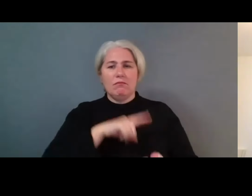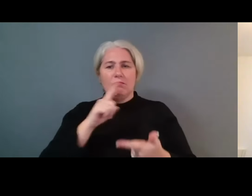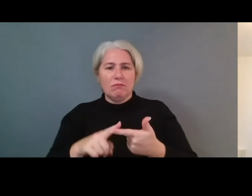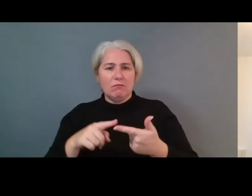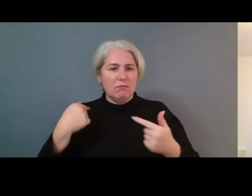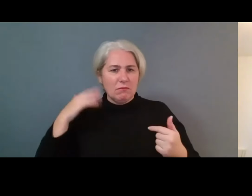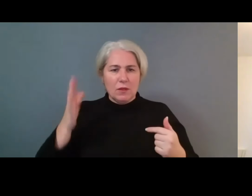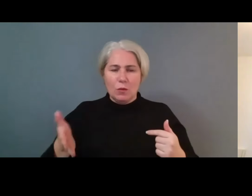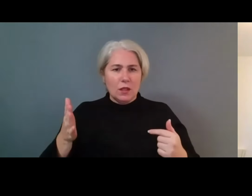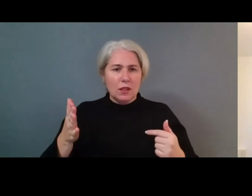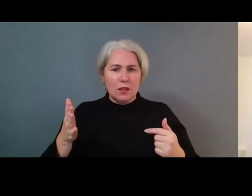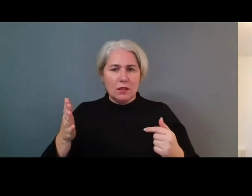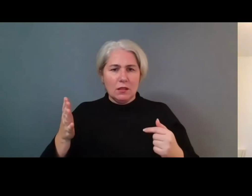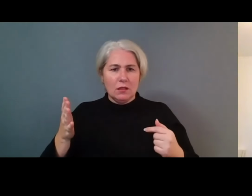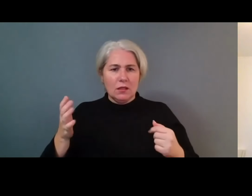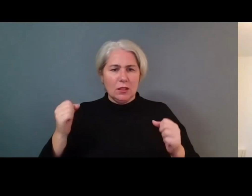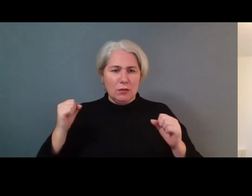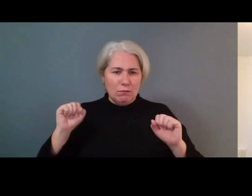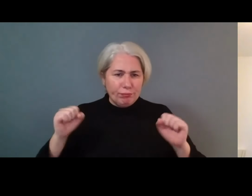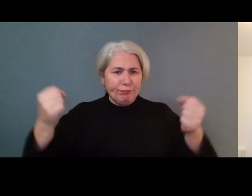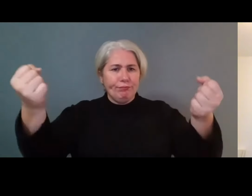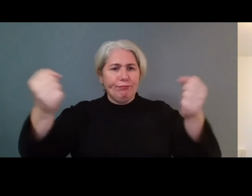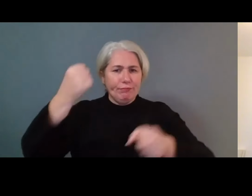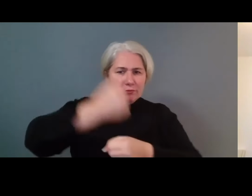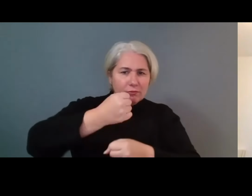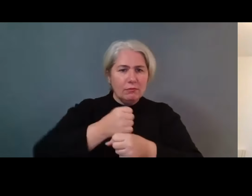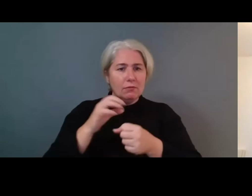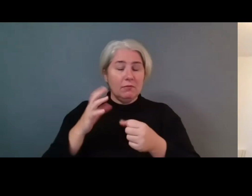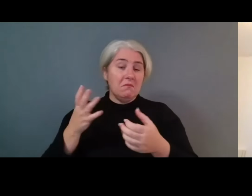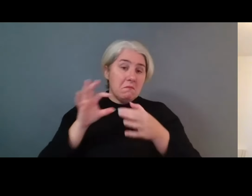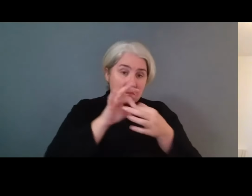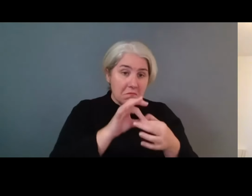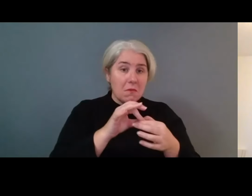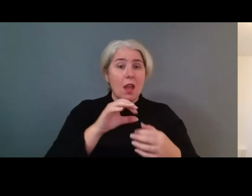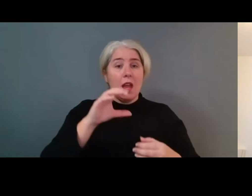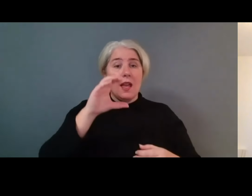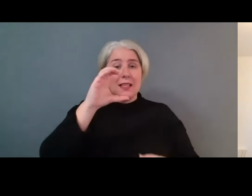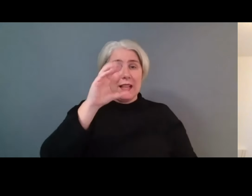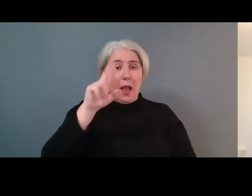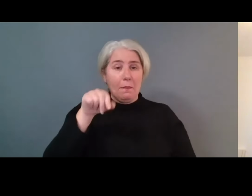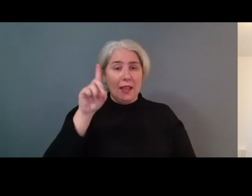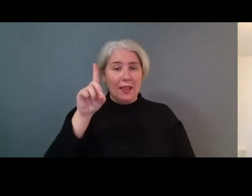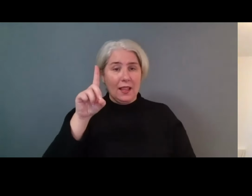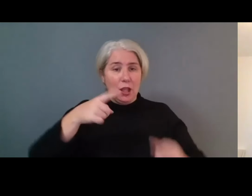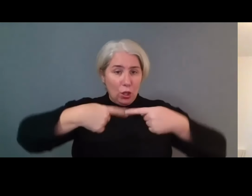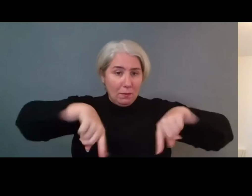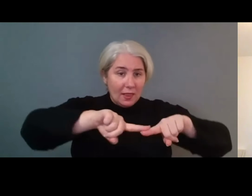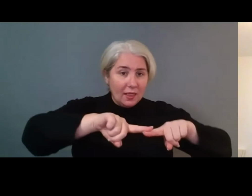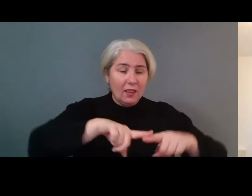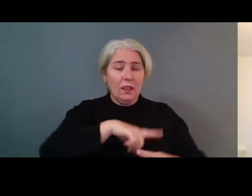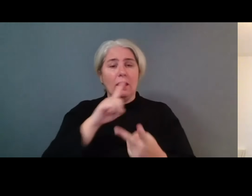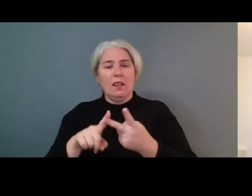took toward with CRPD committee, but also other UN treaty